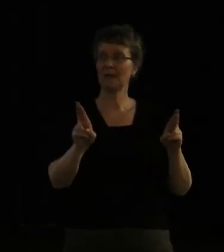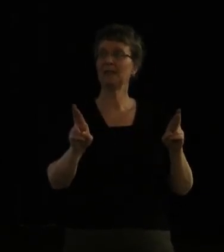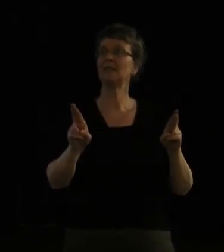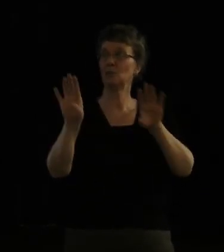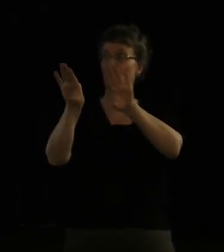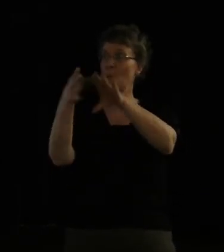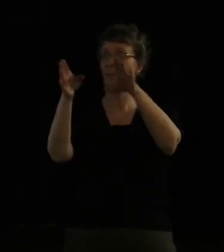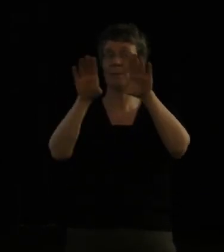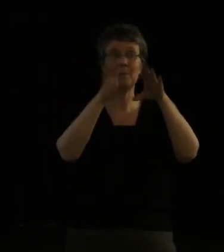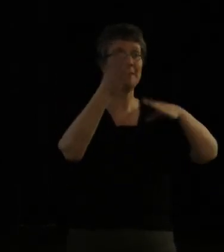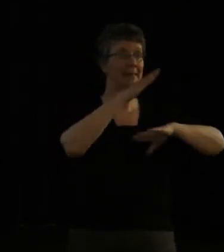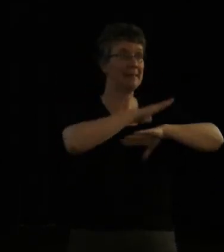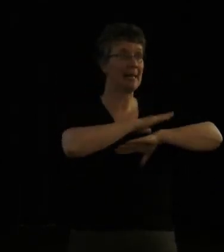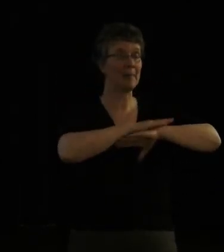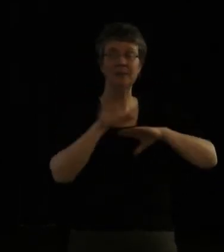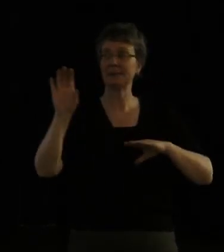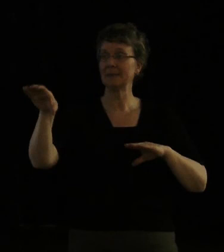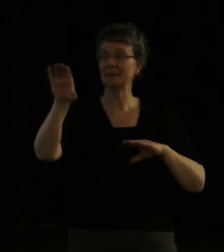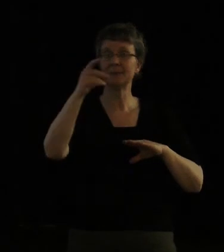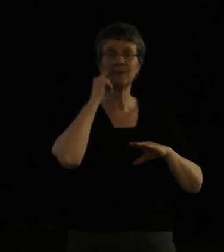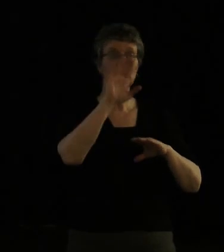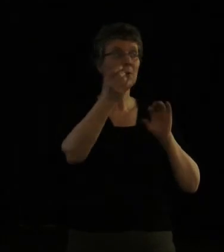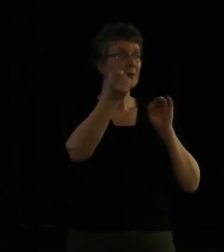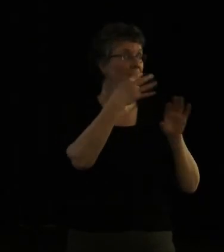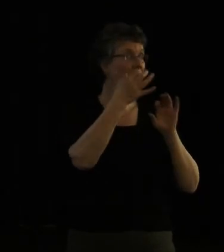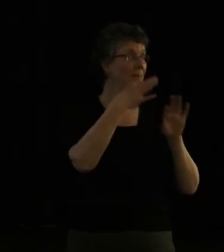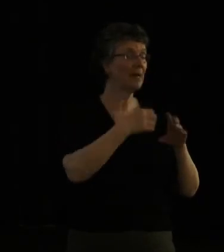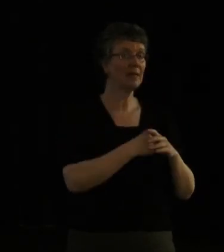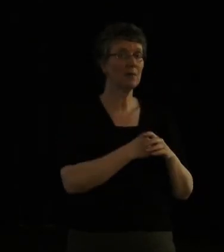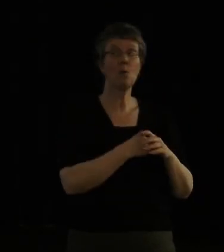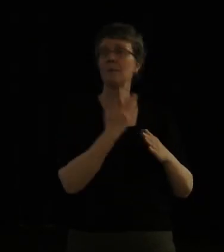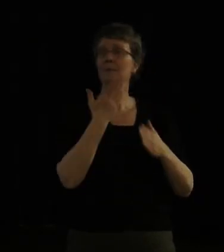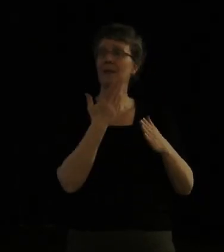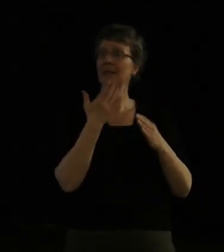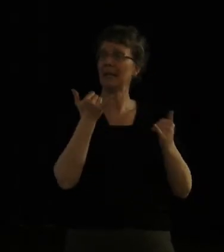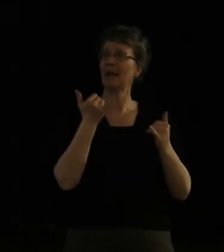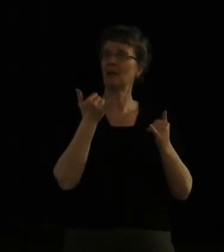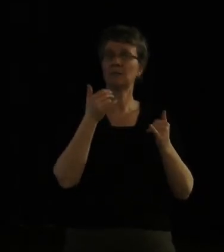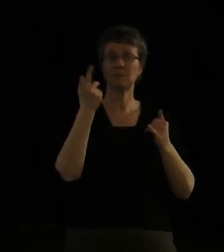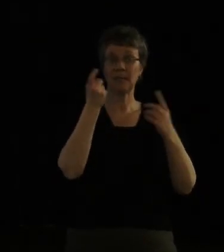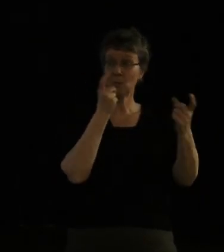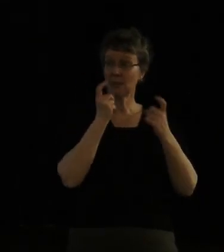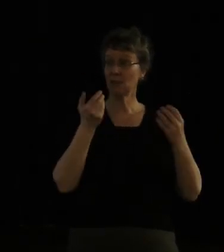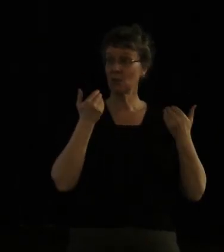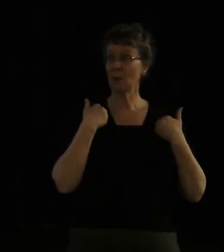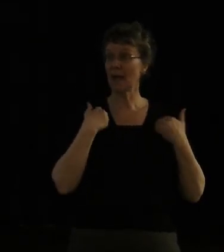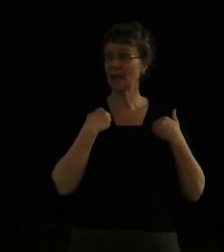want to answer any questions right now. It's for art, so what's going on? Or you just want to go to the stations